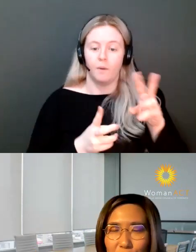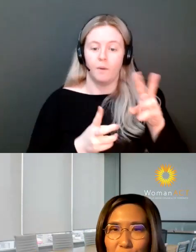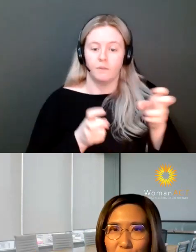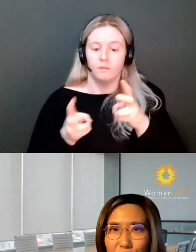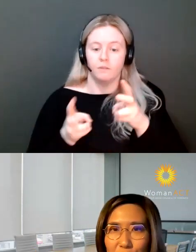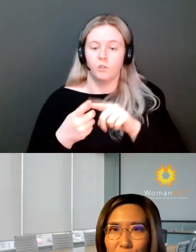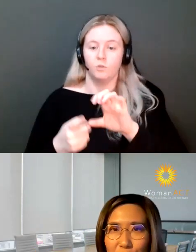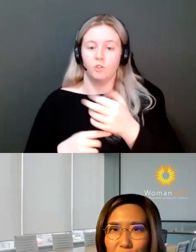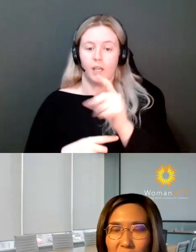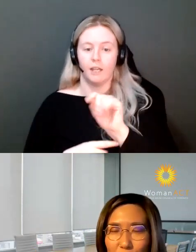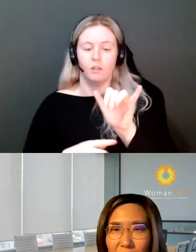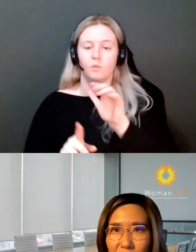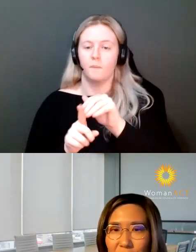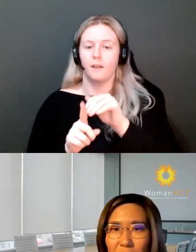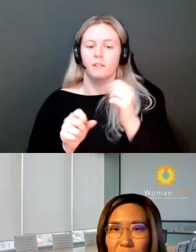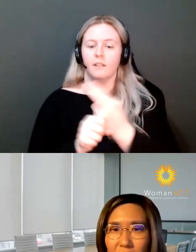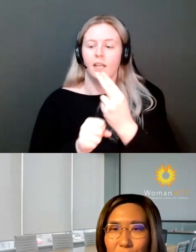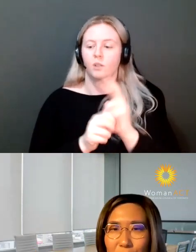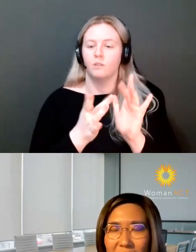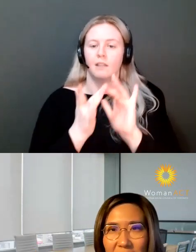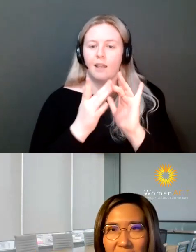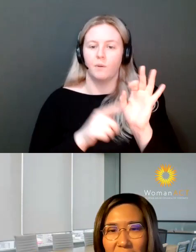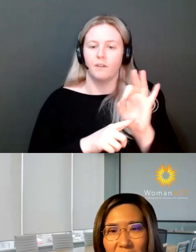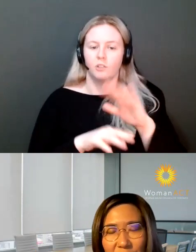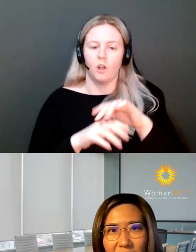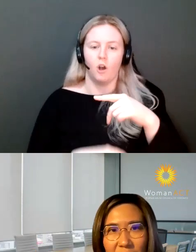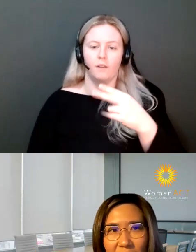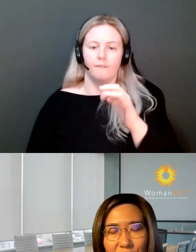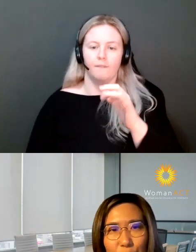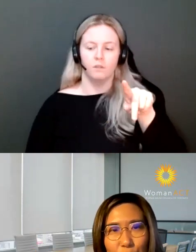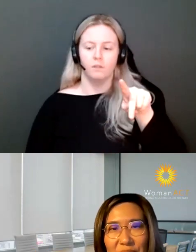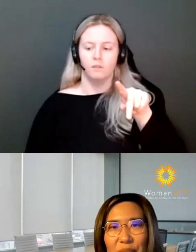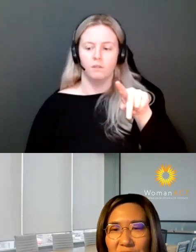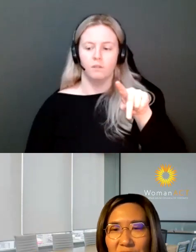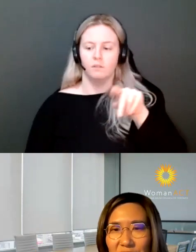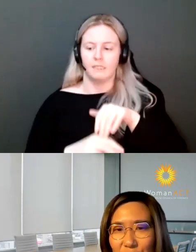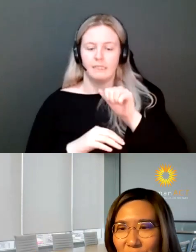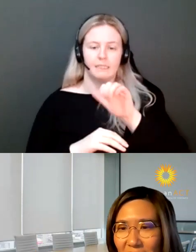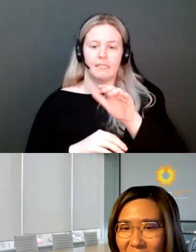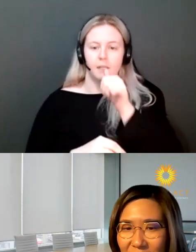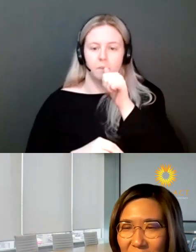use the networking function on FeedLoop to send each individual private message if